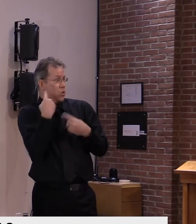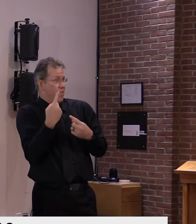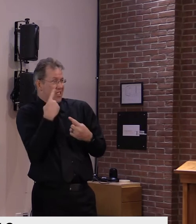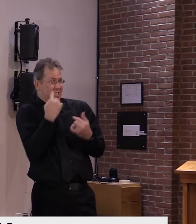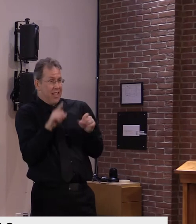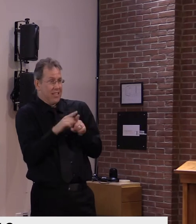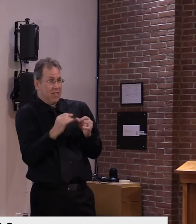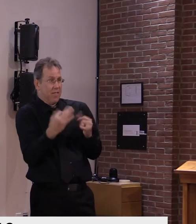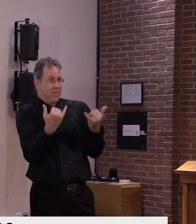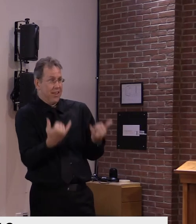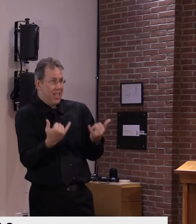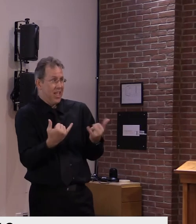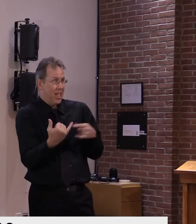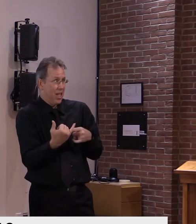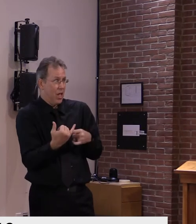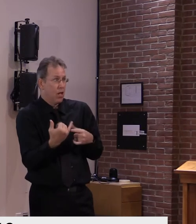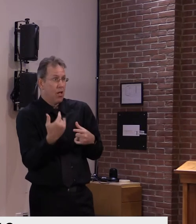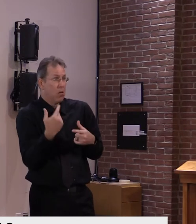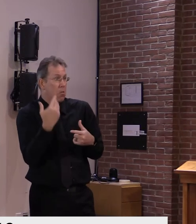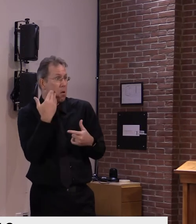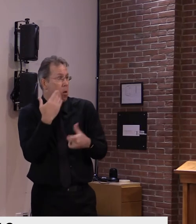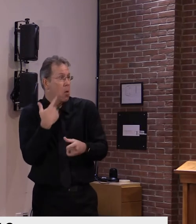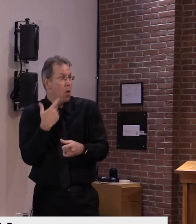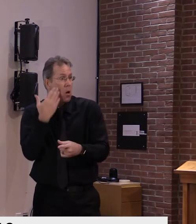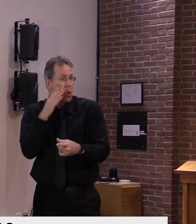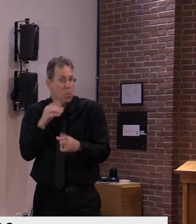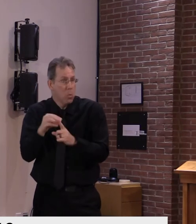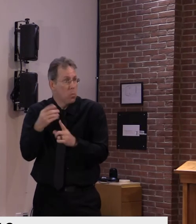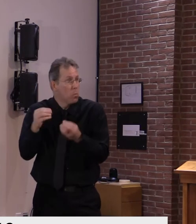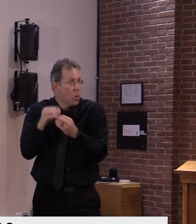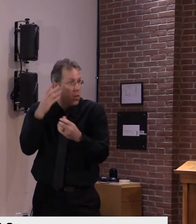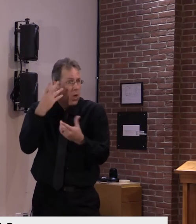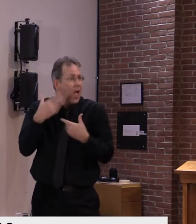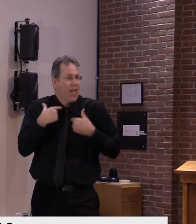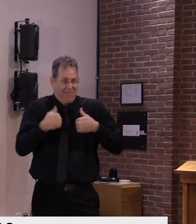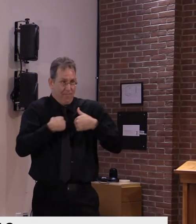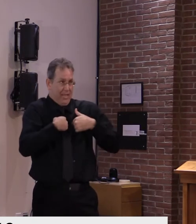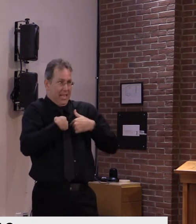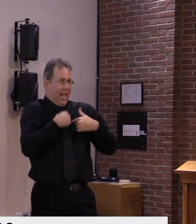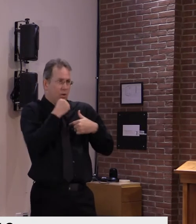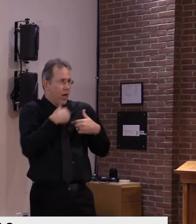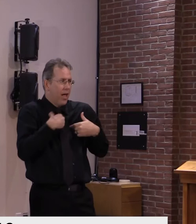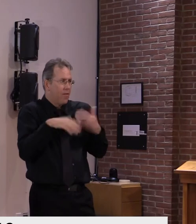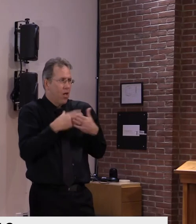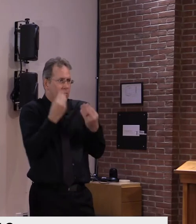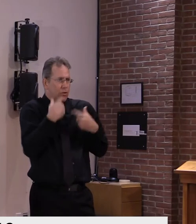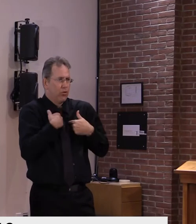may know more than that. I just don't have that information in front of me right now due to the holiday.